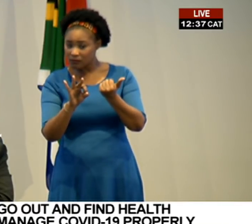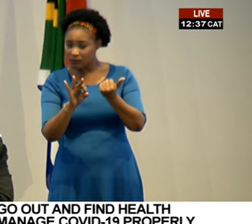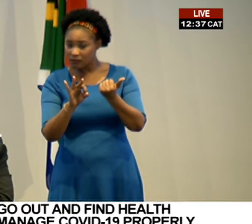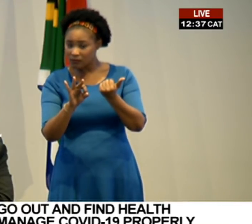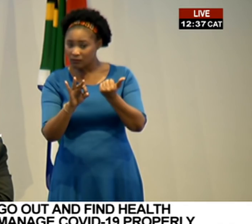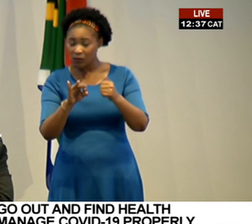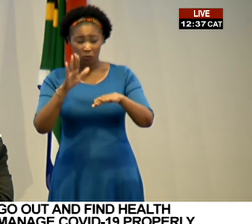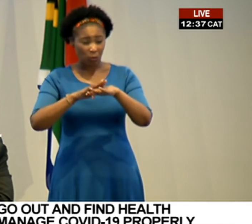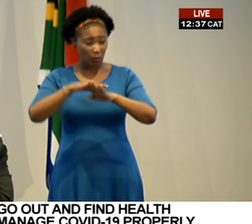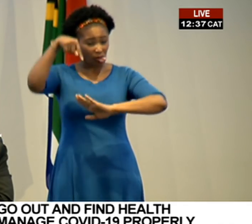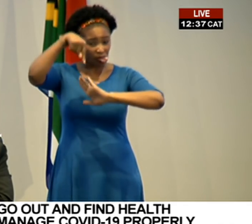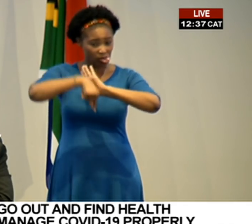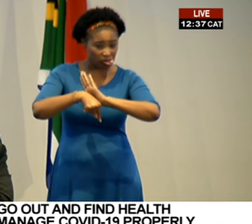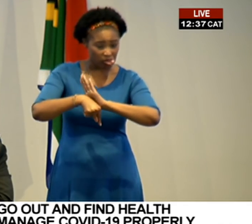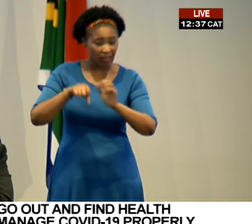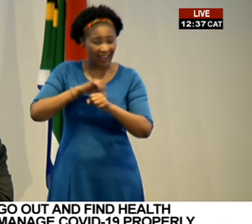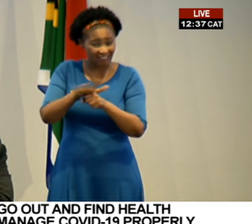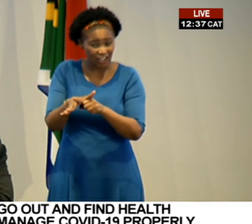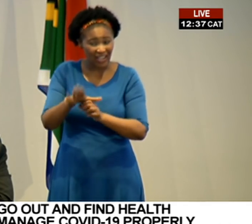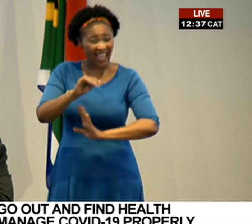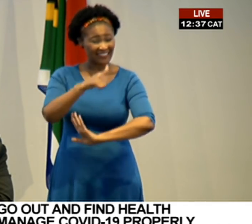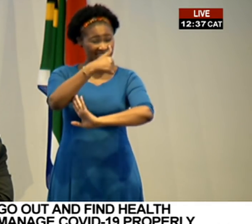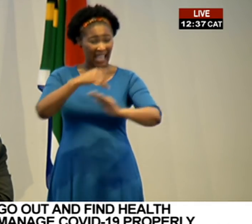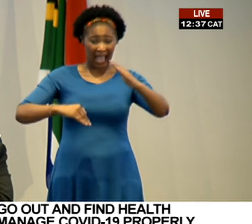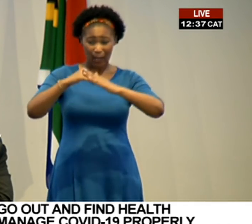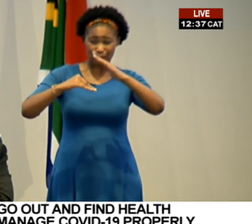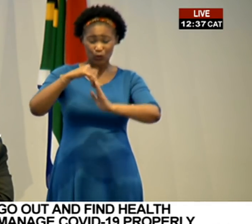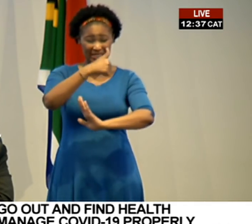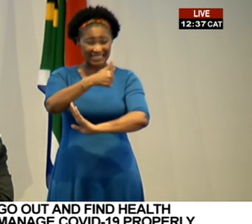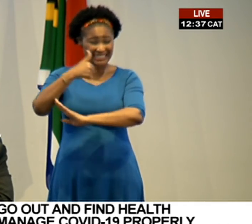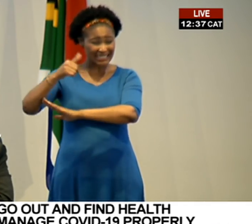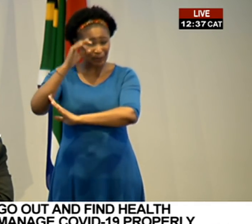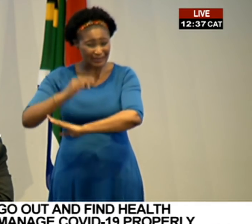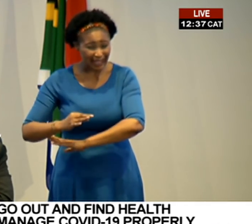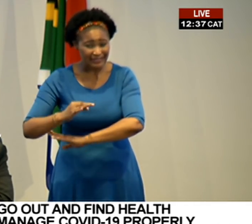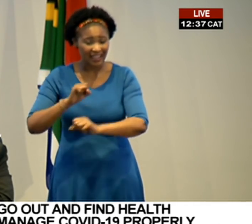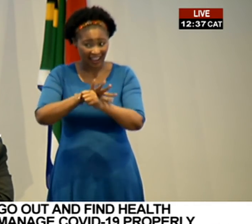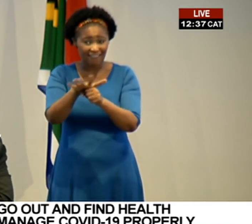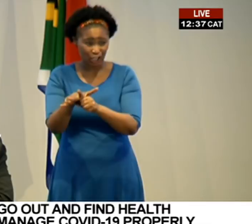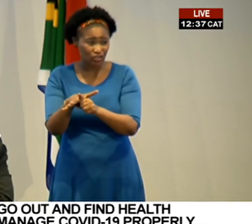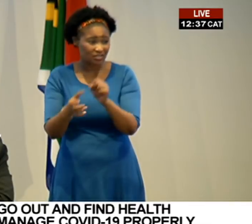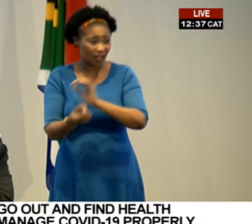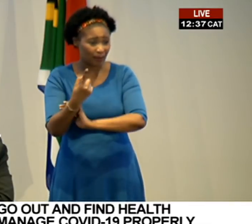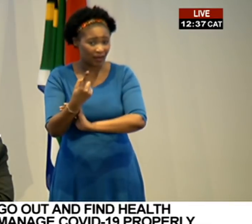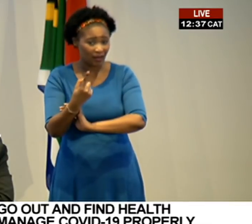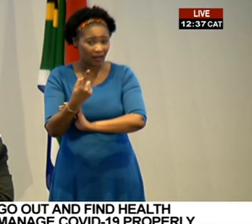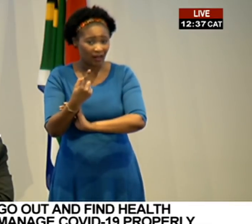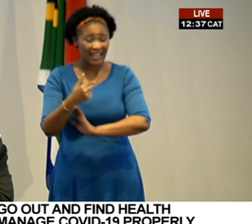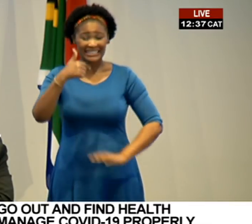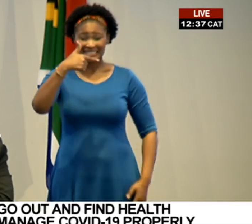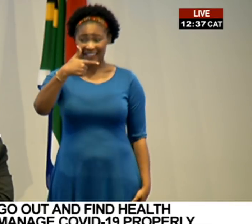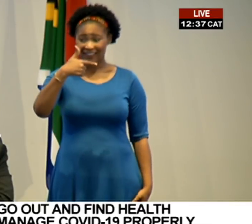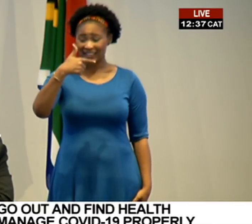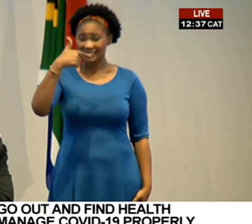greater infections, up to 66 infections in the Western Cape, and having had